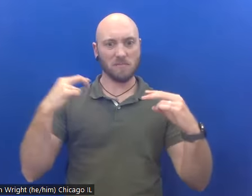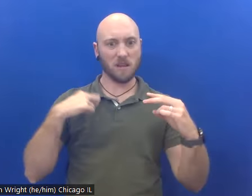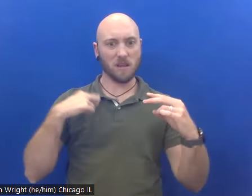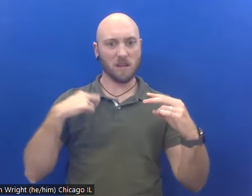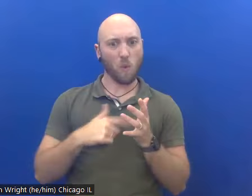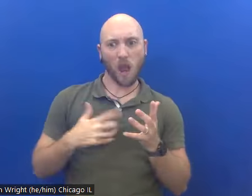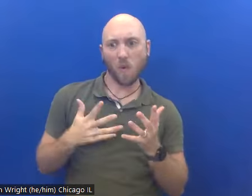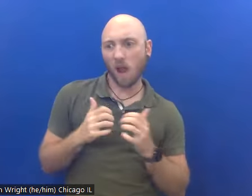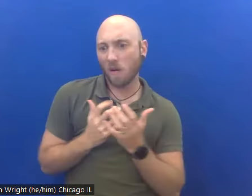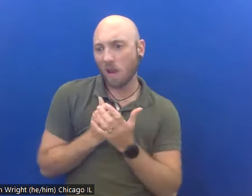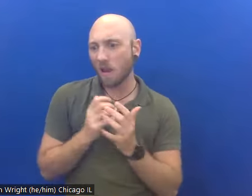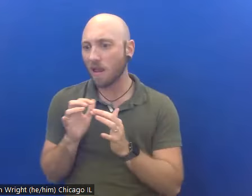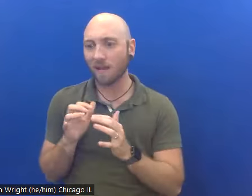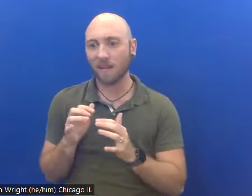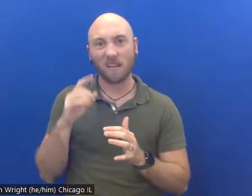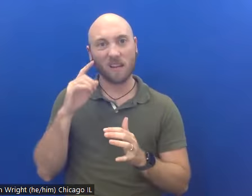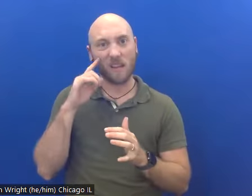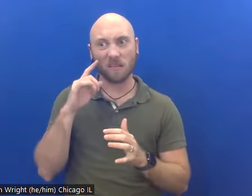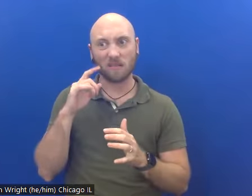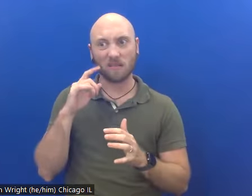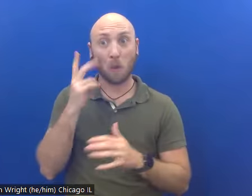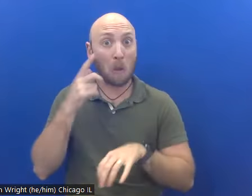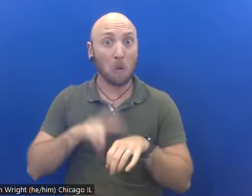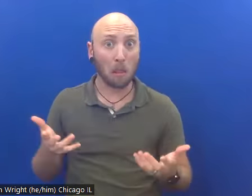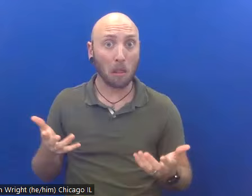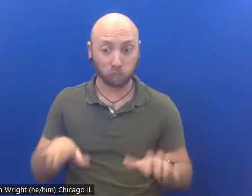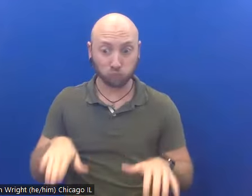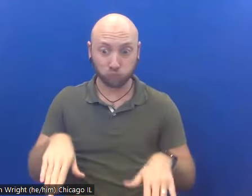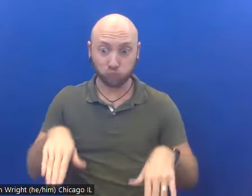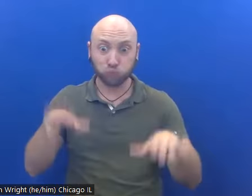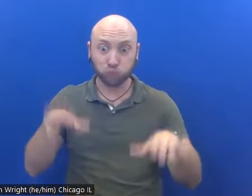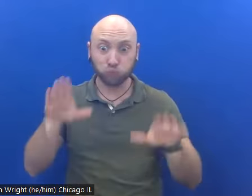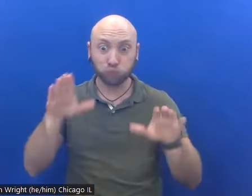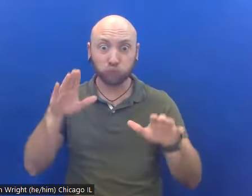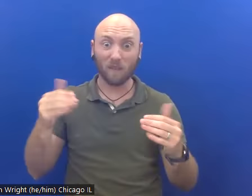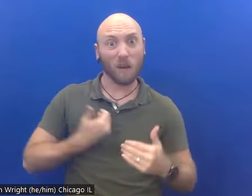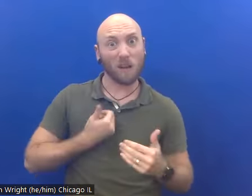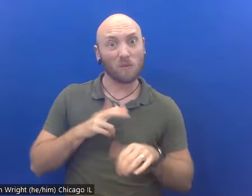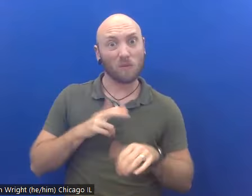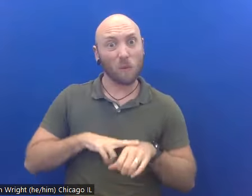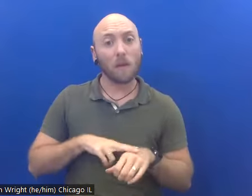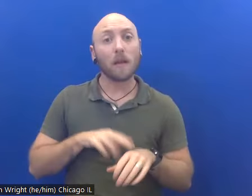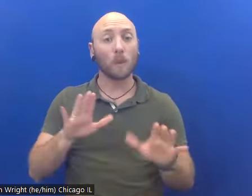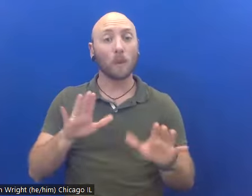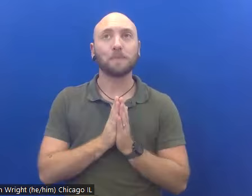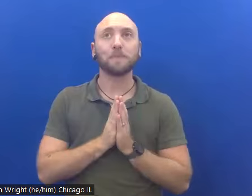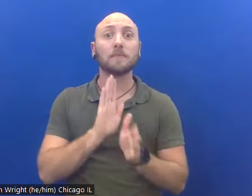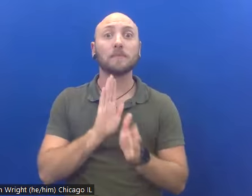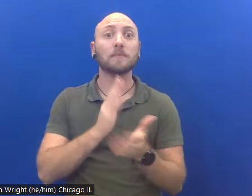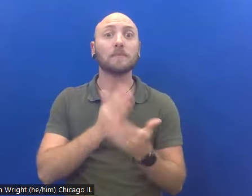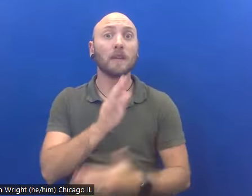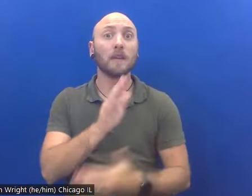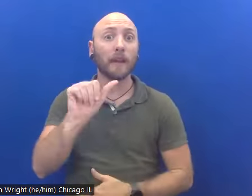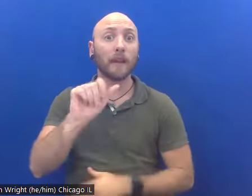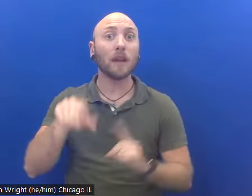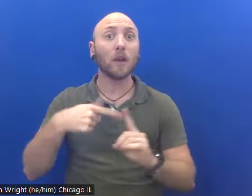up. Also, I'll share this now. When I came into meetings, I would introduce myself as, hi, my name is Dan. I'm an